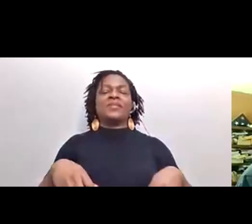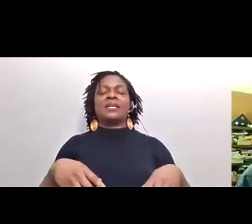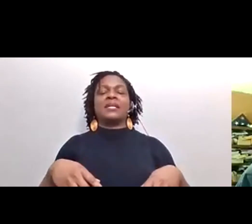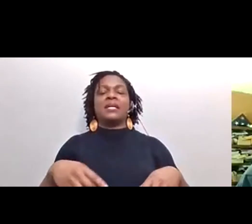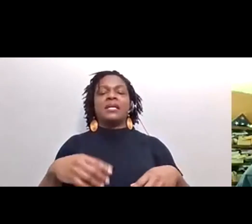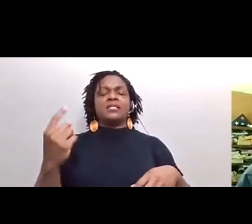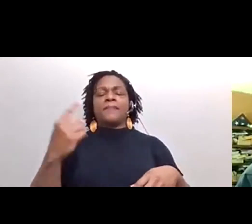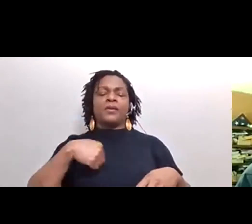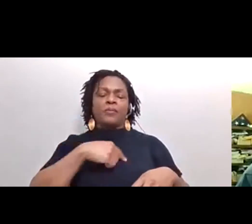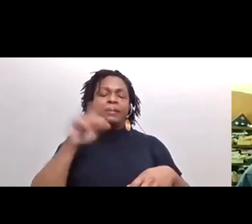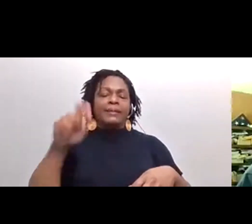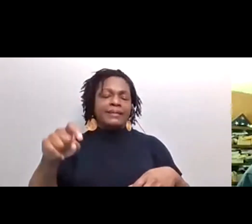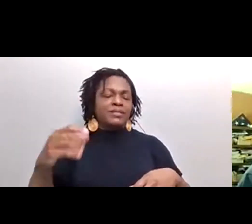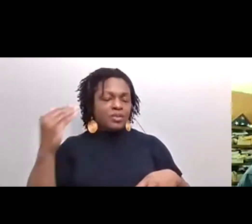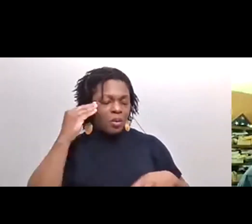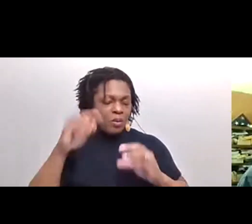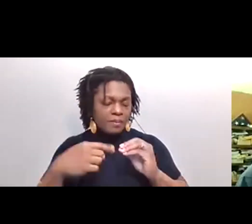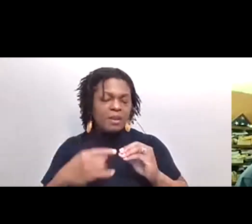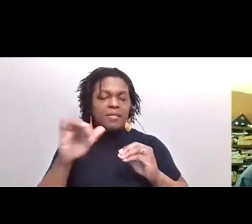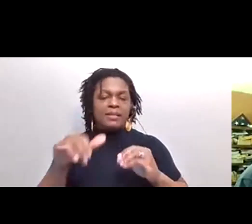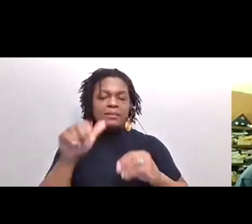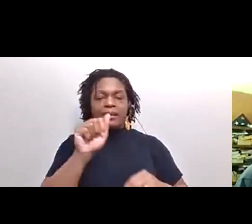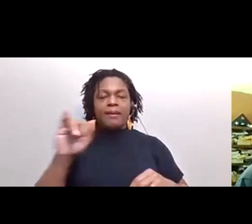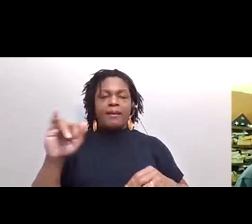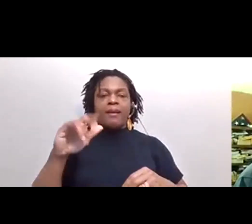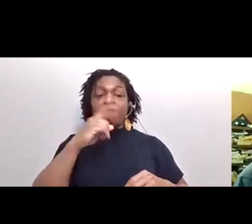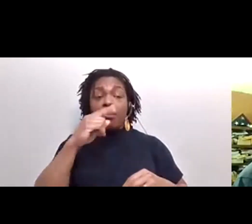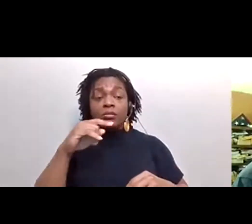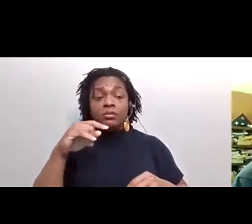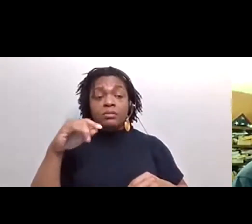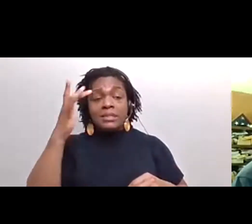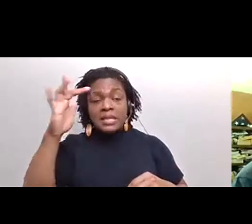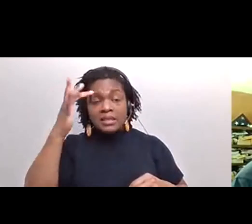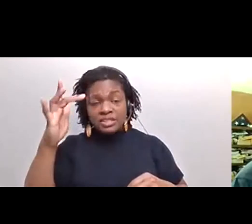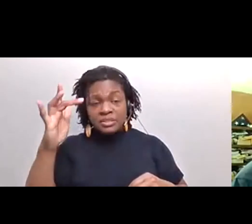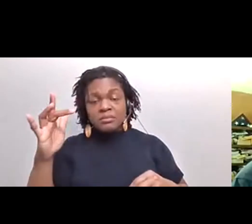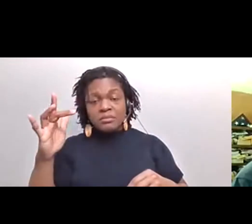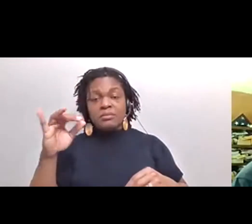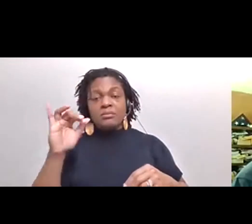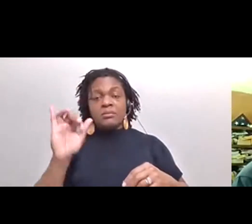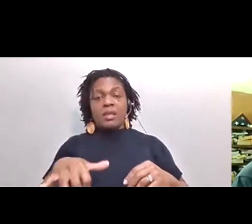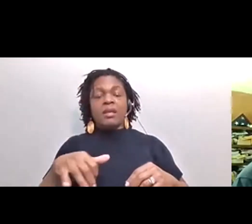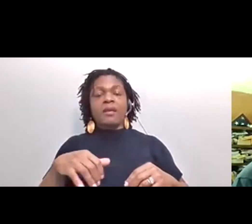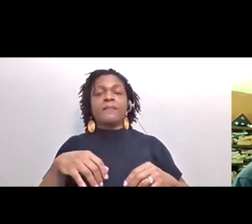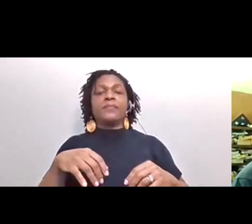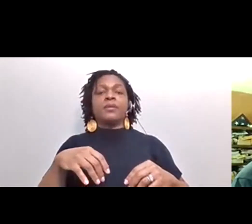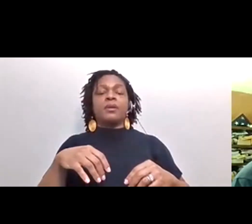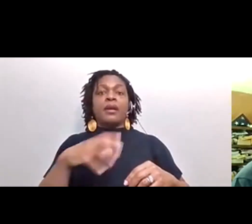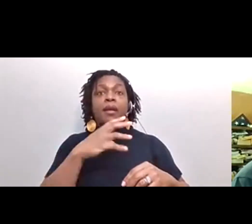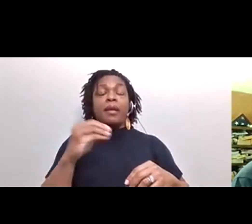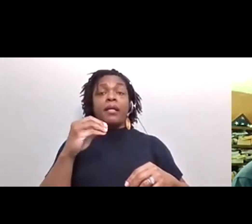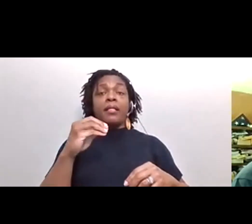aware of. And it has to do with AI, right? Artificial intelligence. And the call